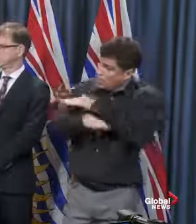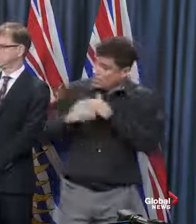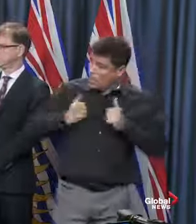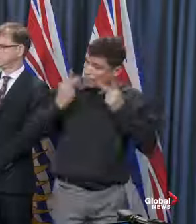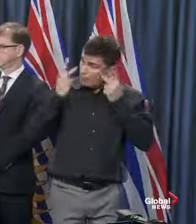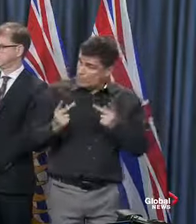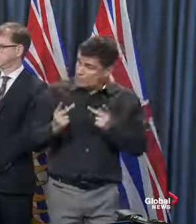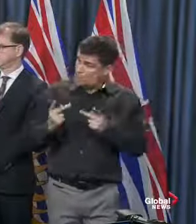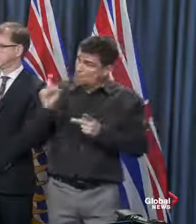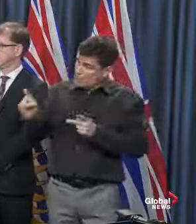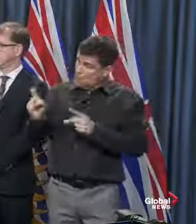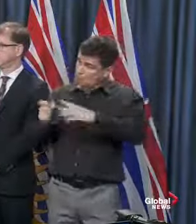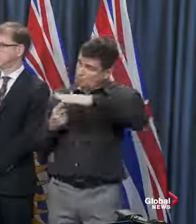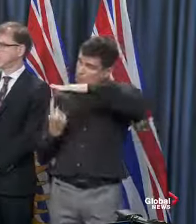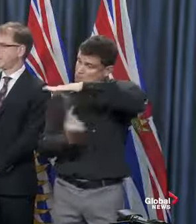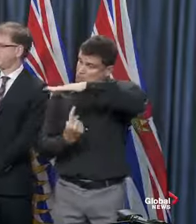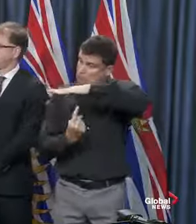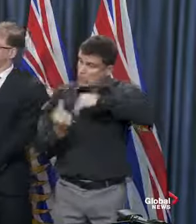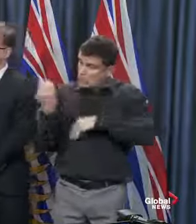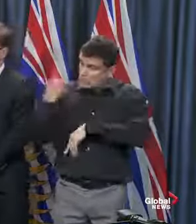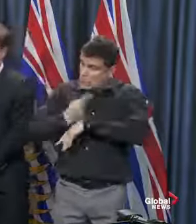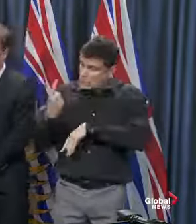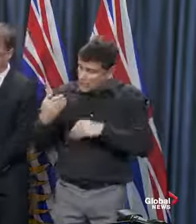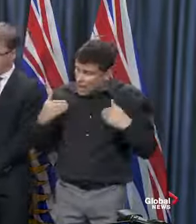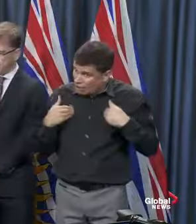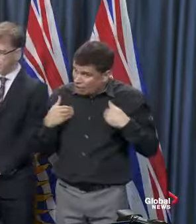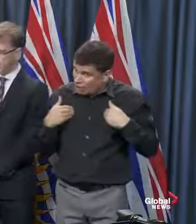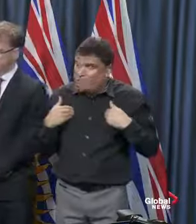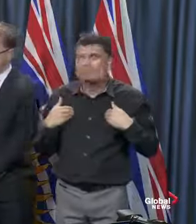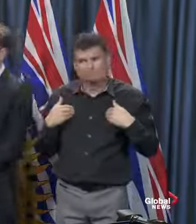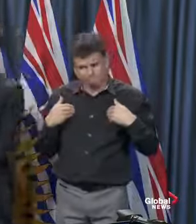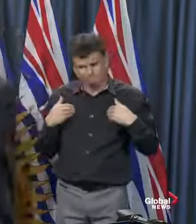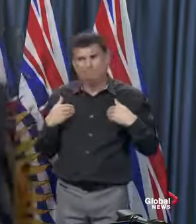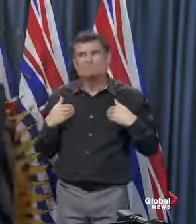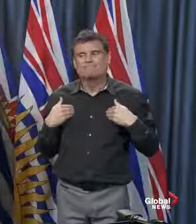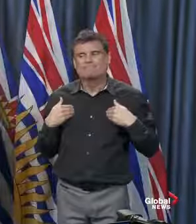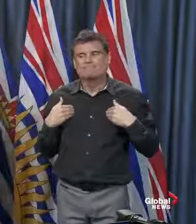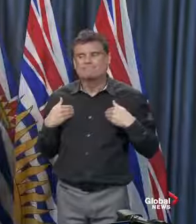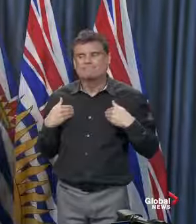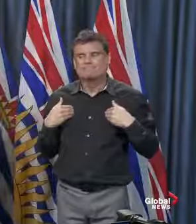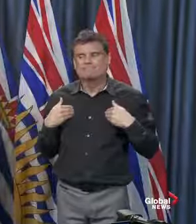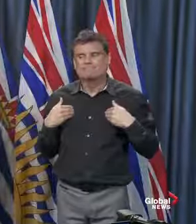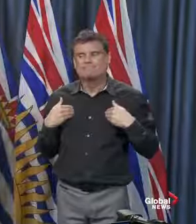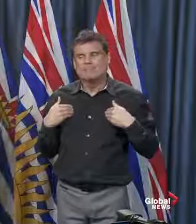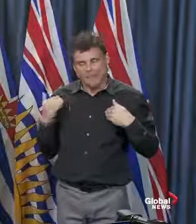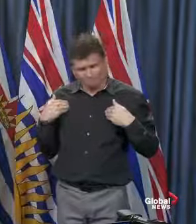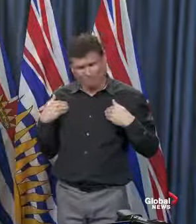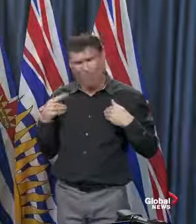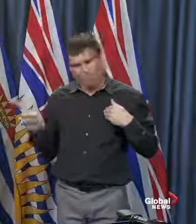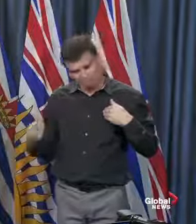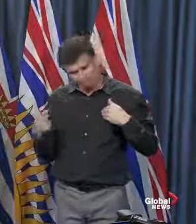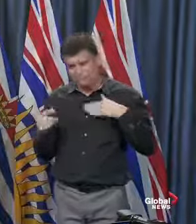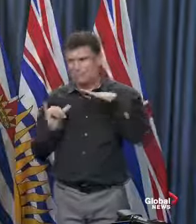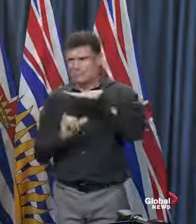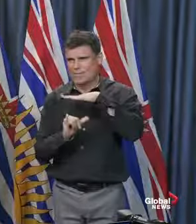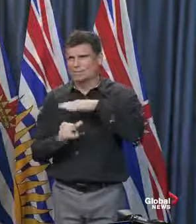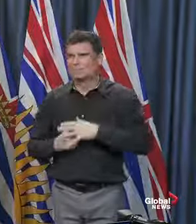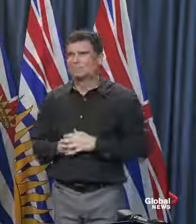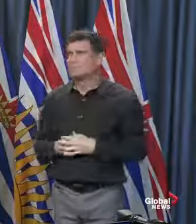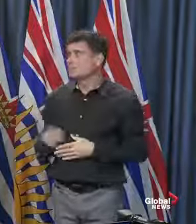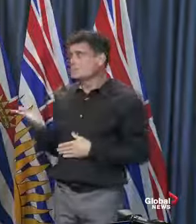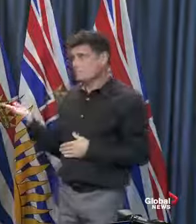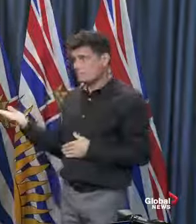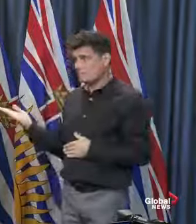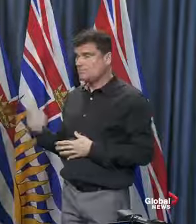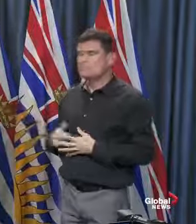they can go on day 15. And just to say, I support all the measures the Prime Minister has taken. I'd like